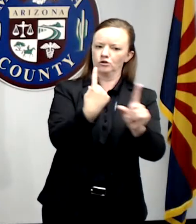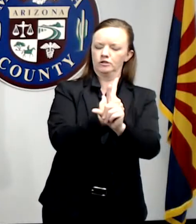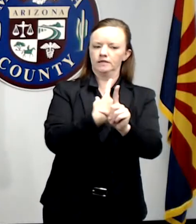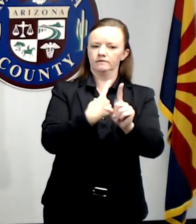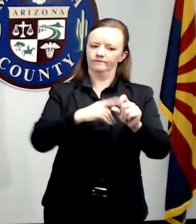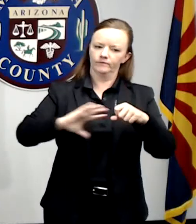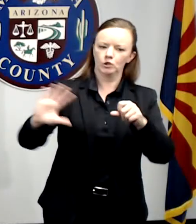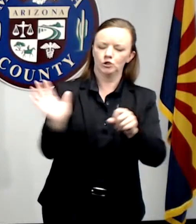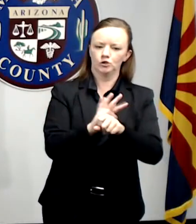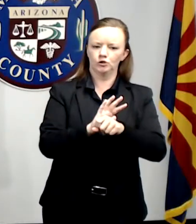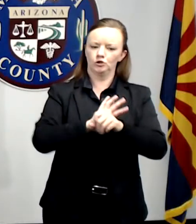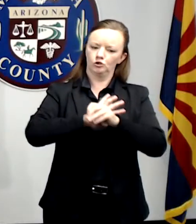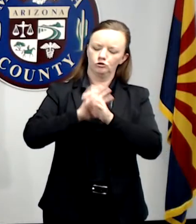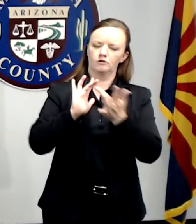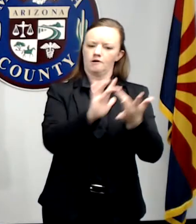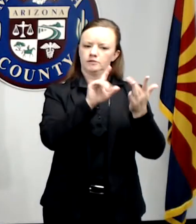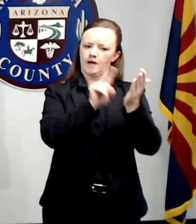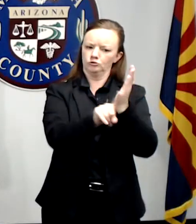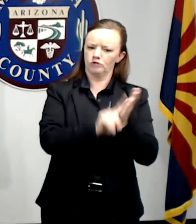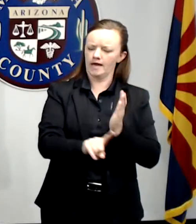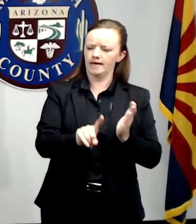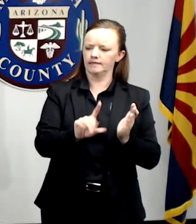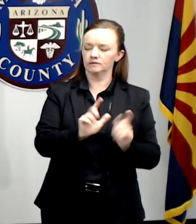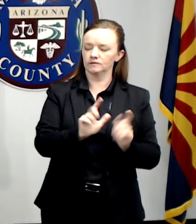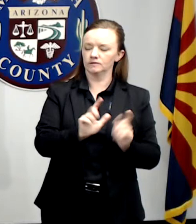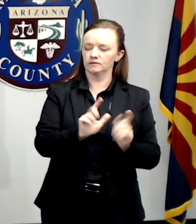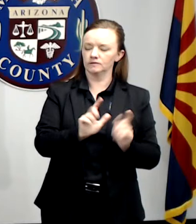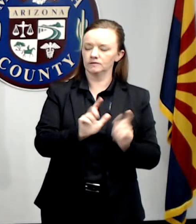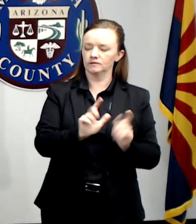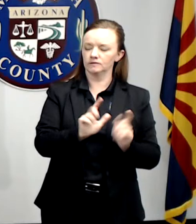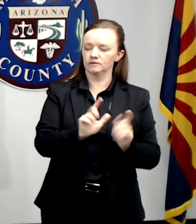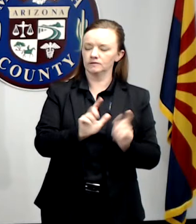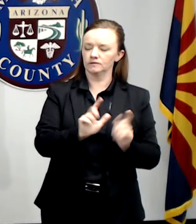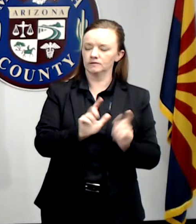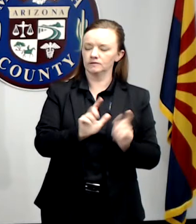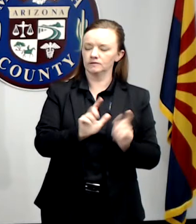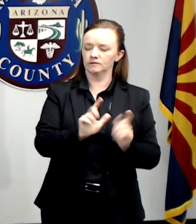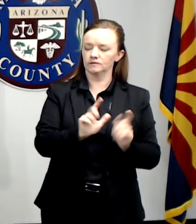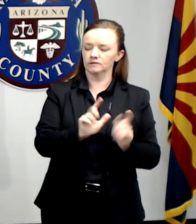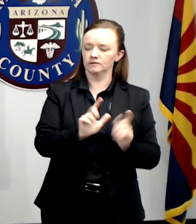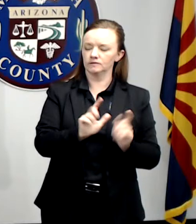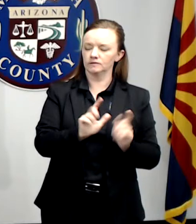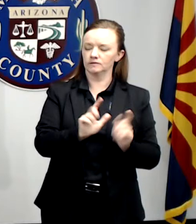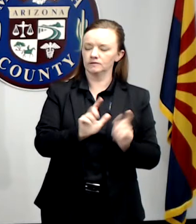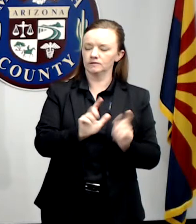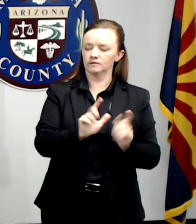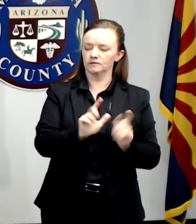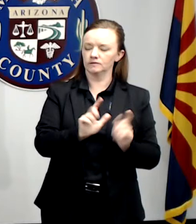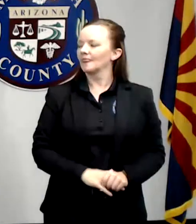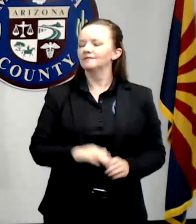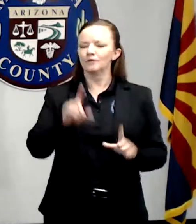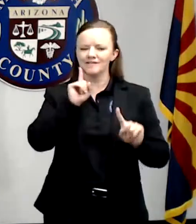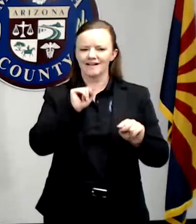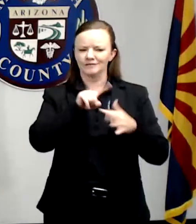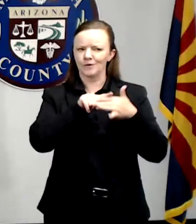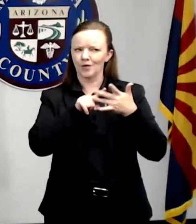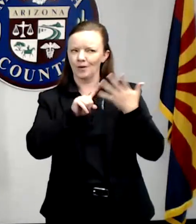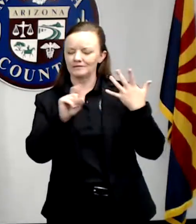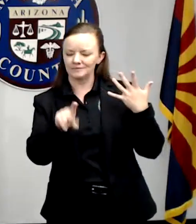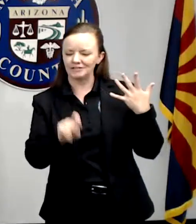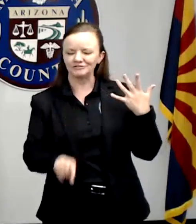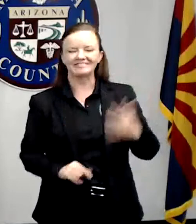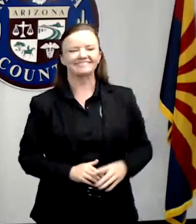or fully contact tracing? I'll let the question now, or those questions.